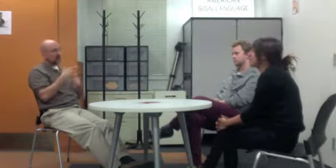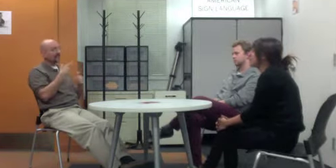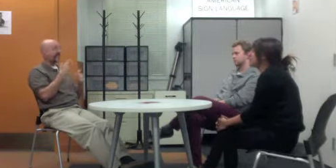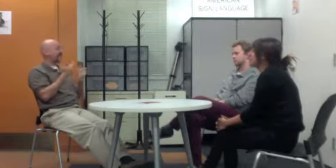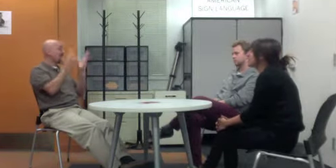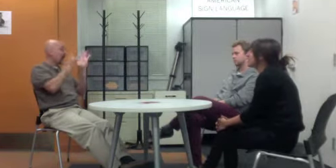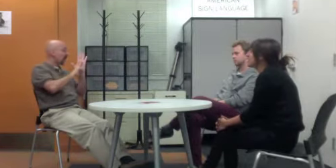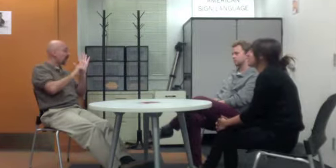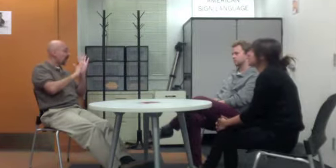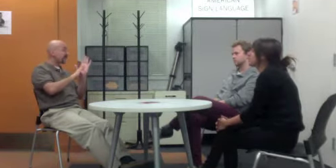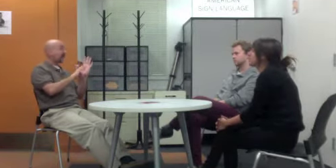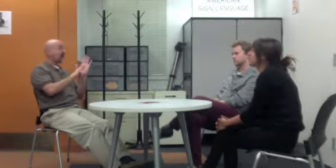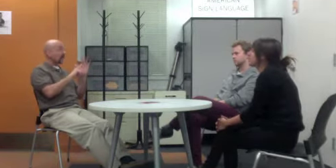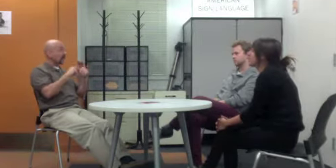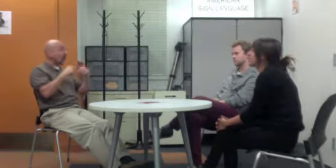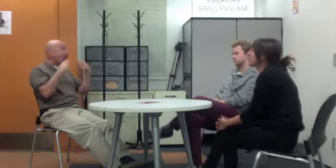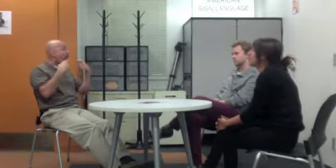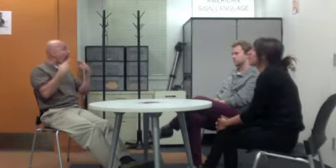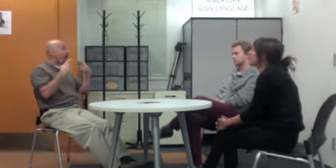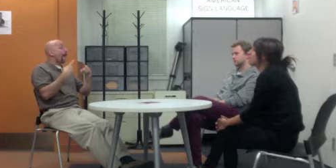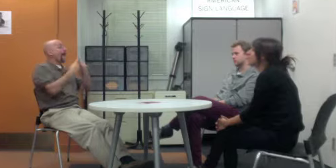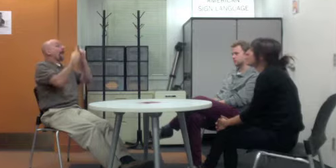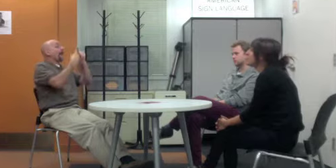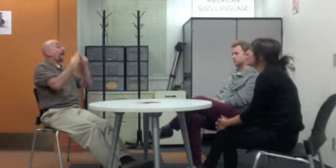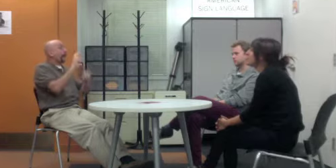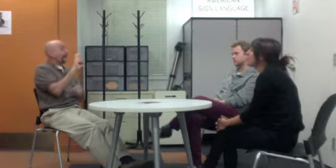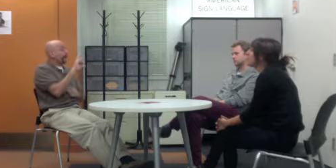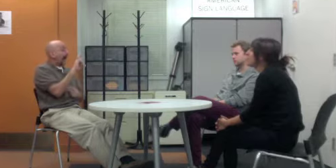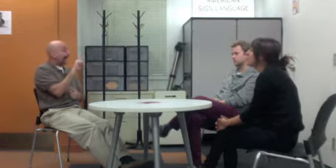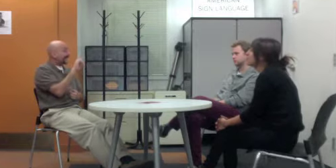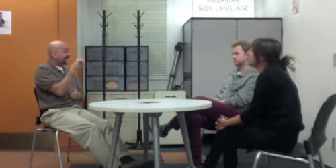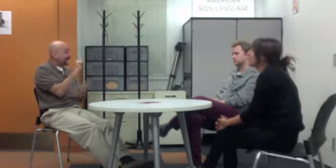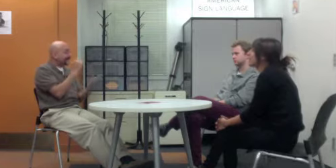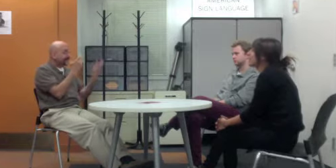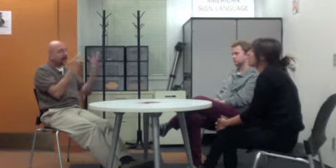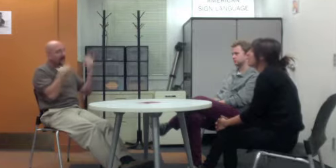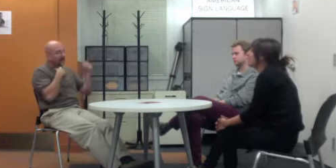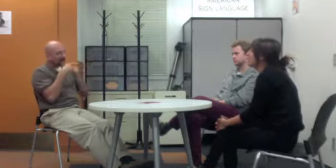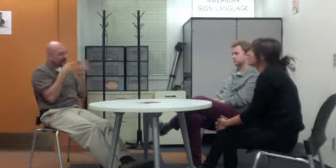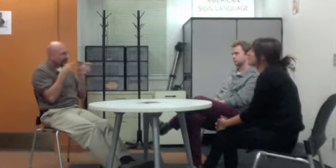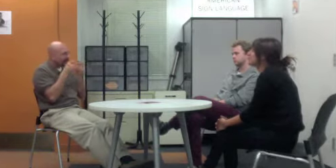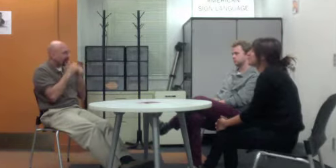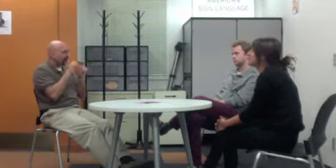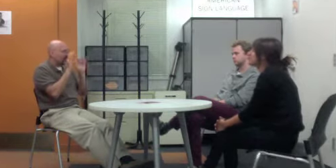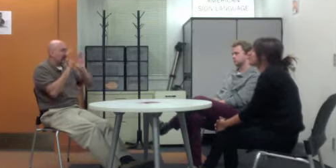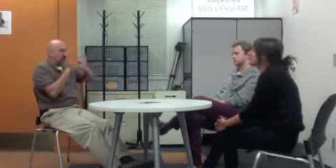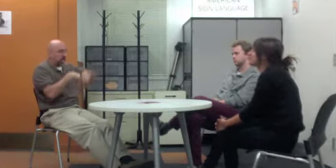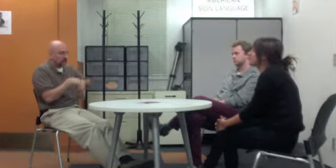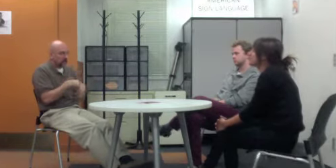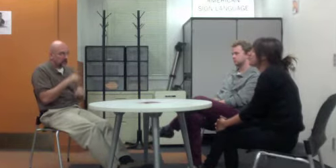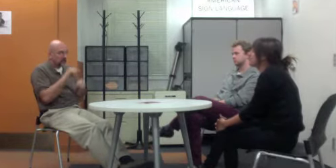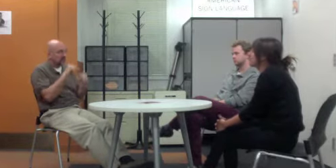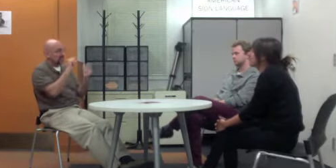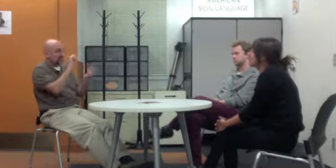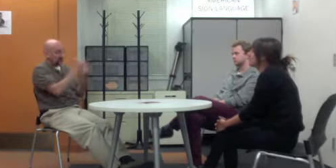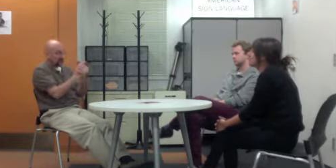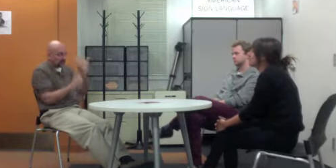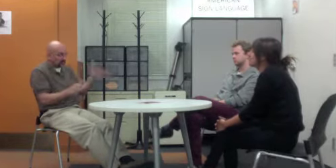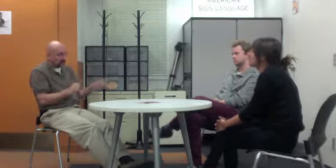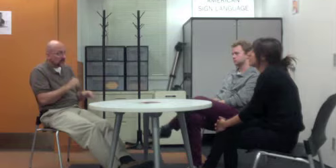and that sort of thing. And if the fire alarm went off or any kind of conflict or crisis, I had to manage that. So after